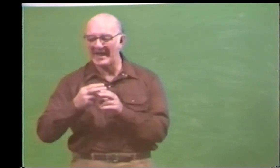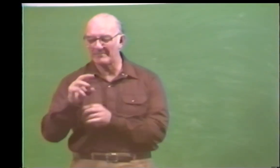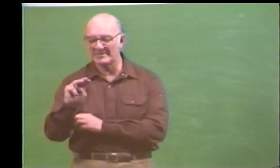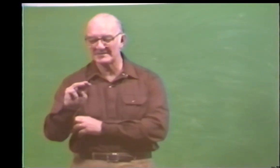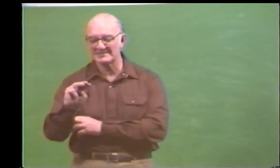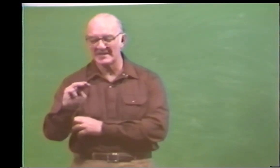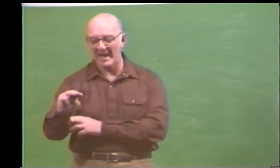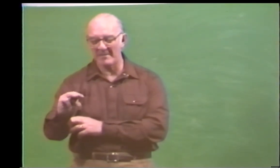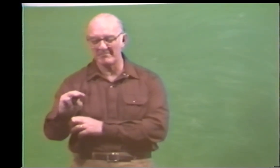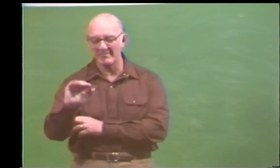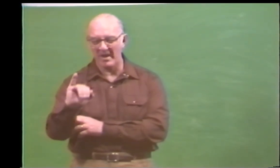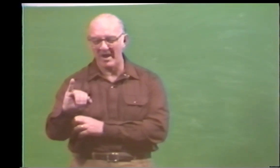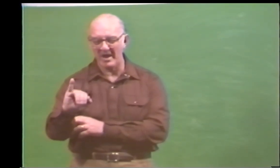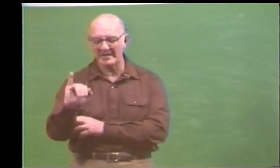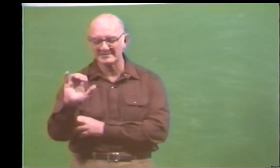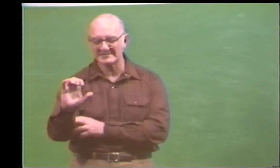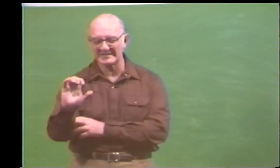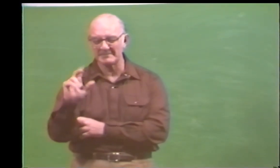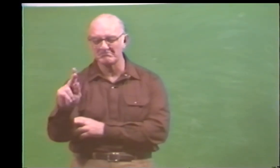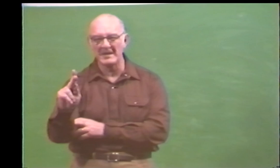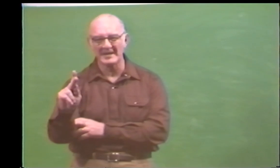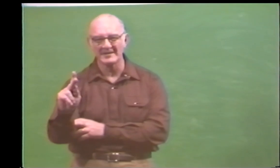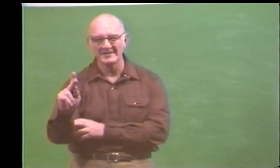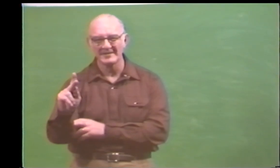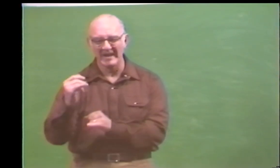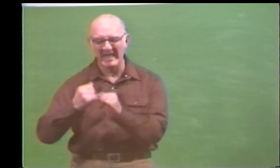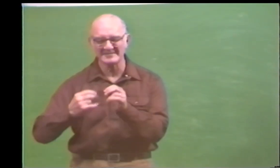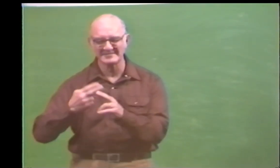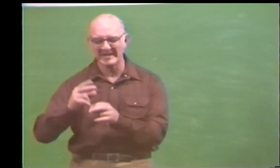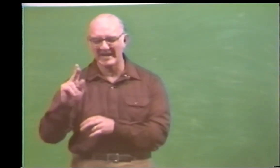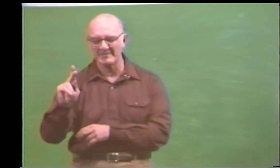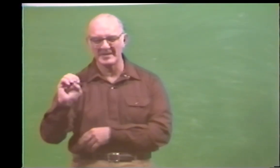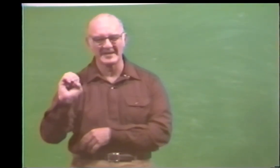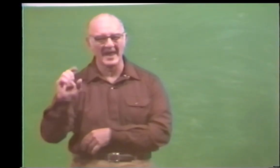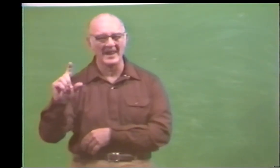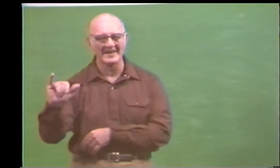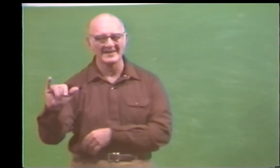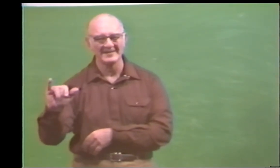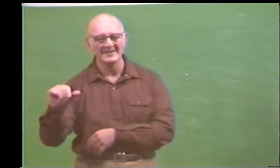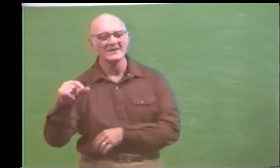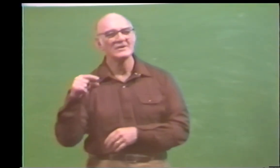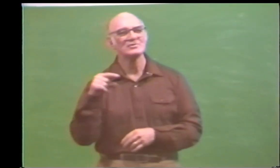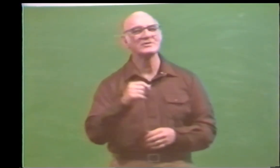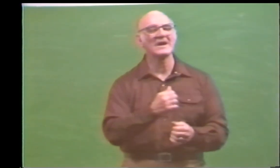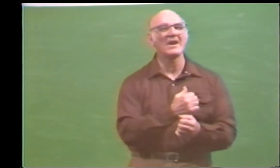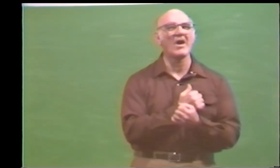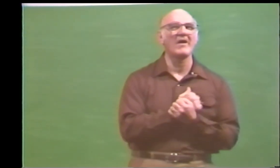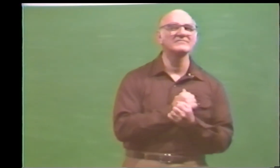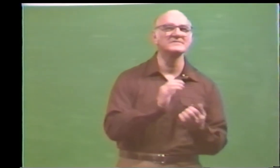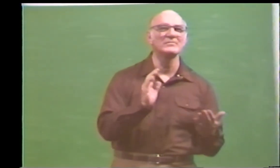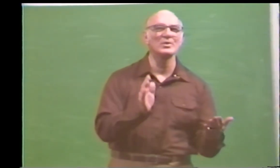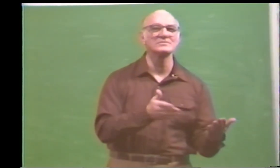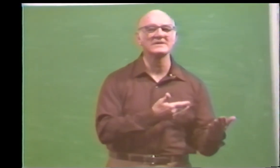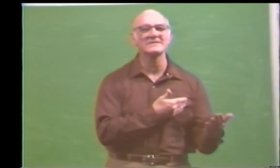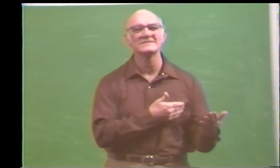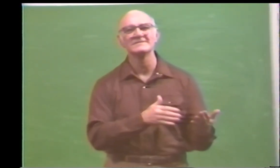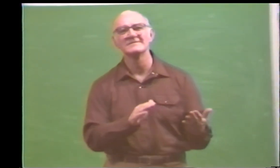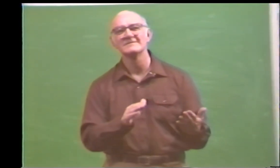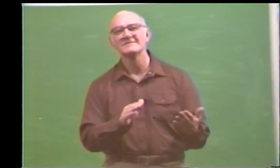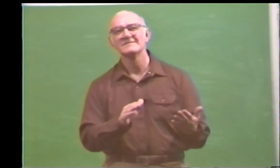name is M.I.C. Mick. Last name is Kelly. She loves music.